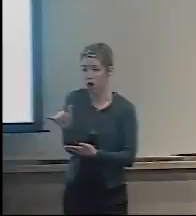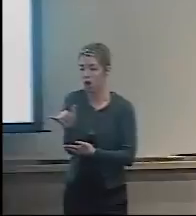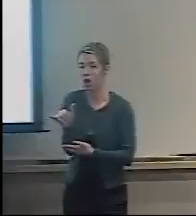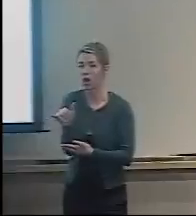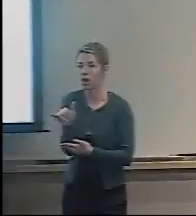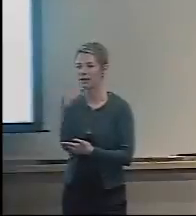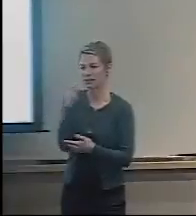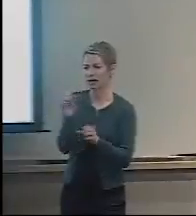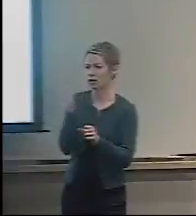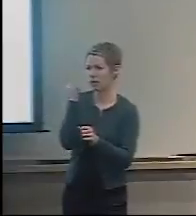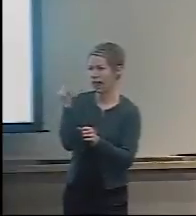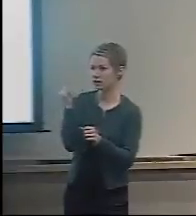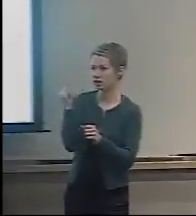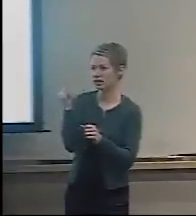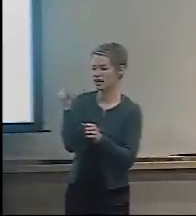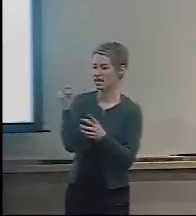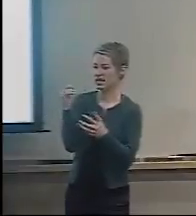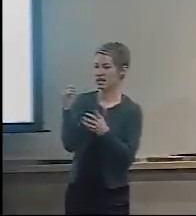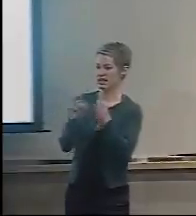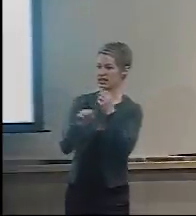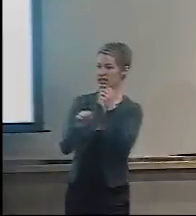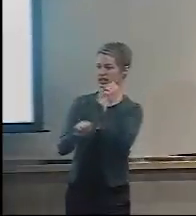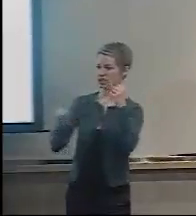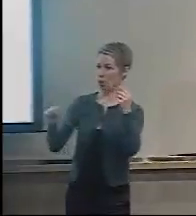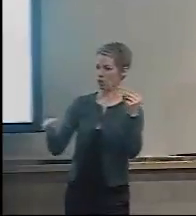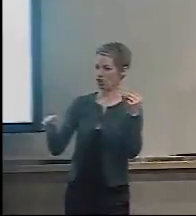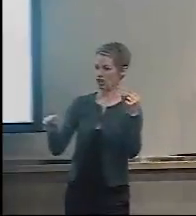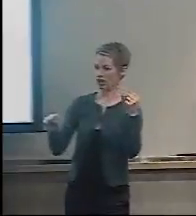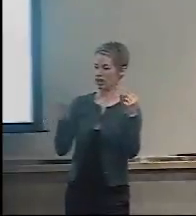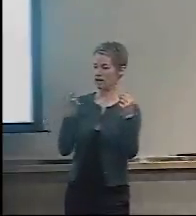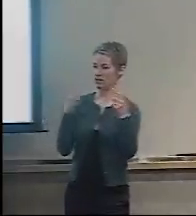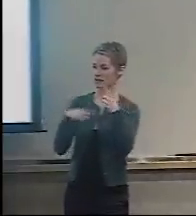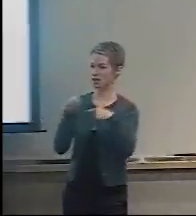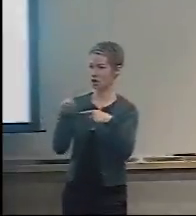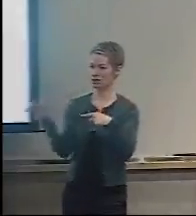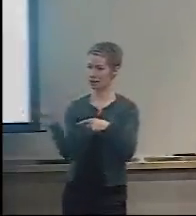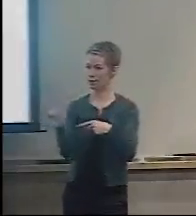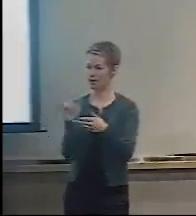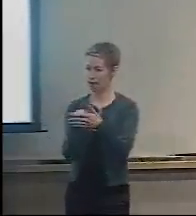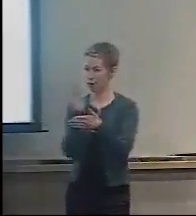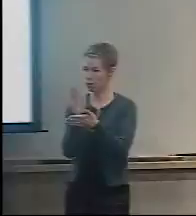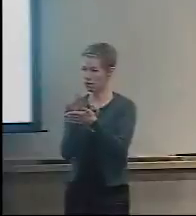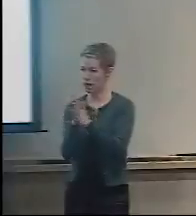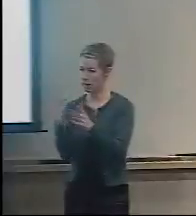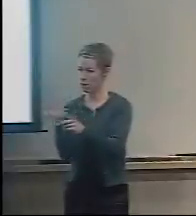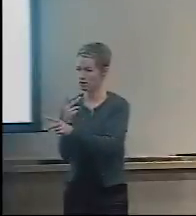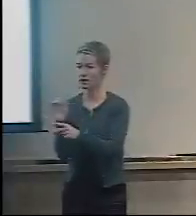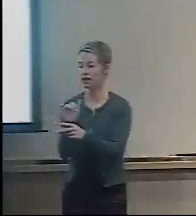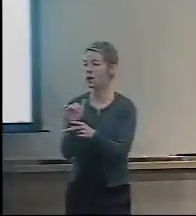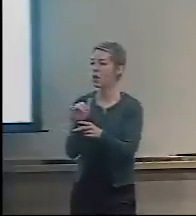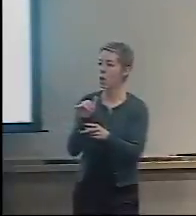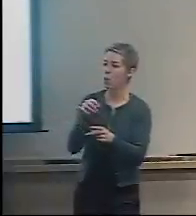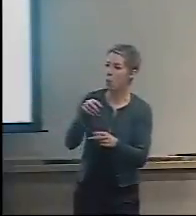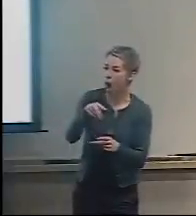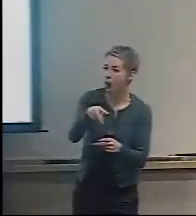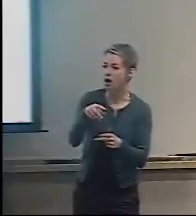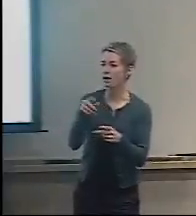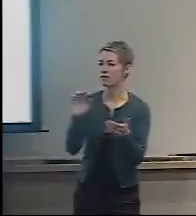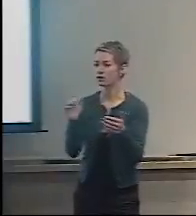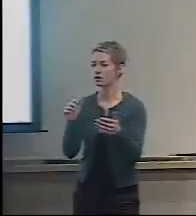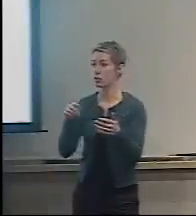that distortion, signs that are similar might get confused. Or sound like if you're doing walk versus walk fast, right?